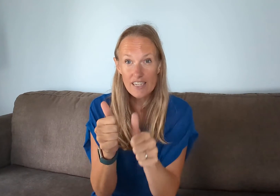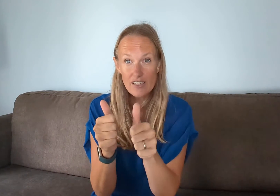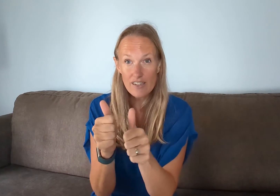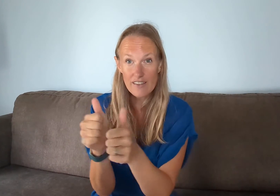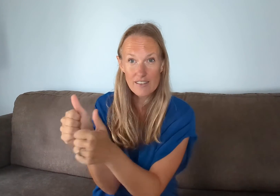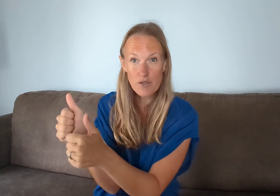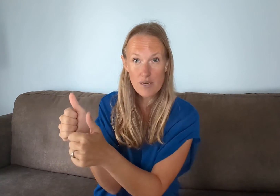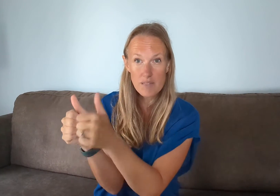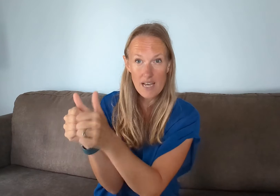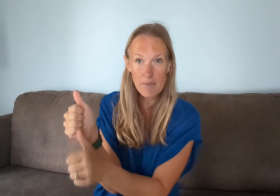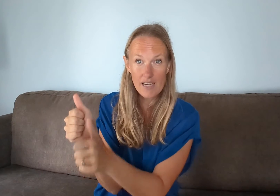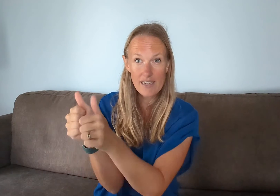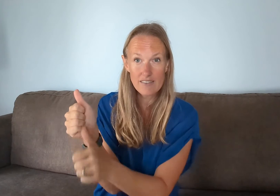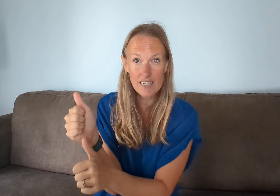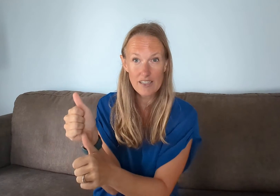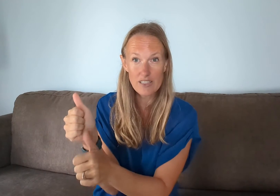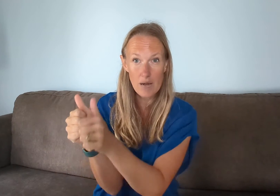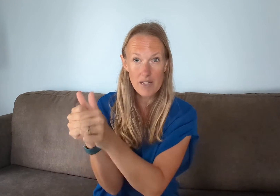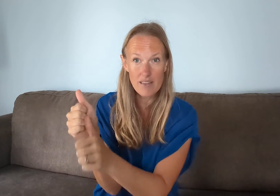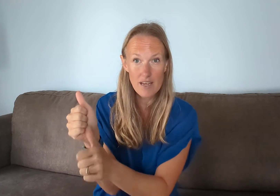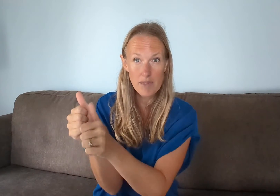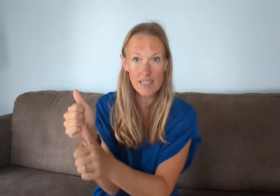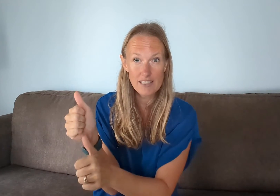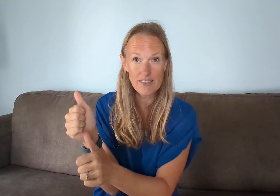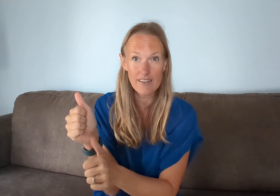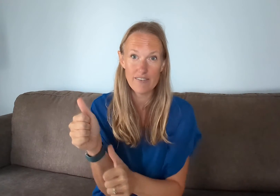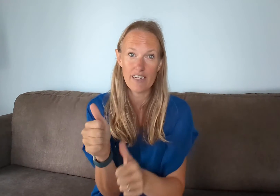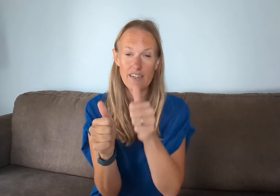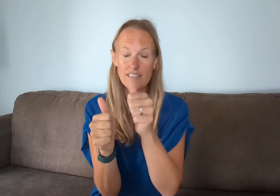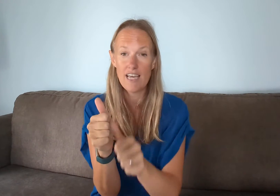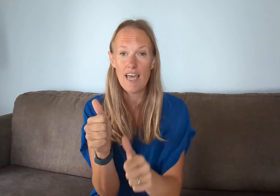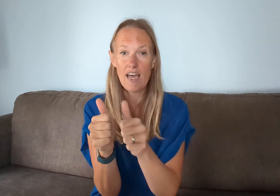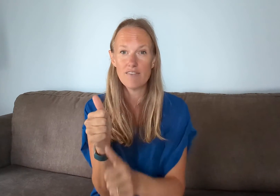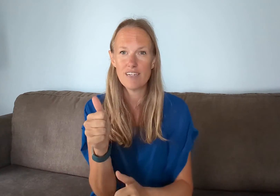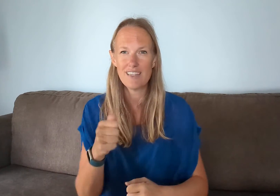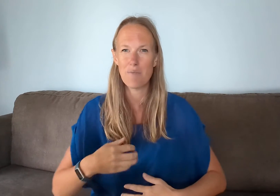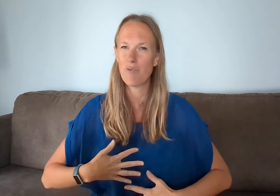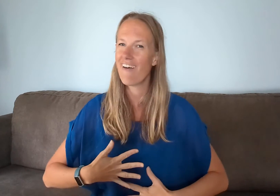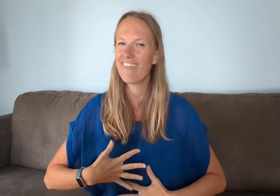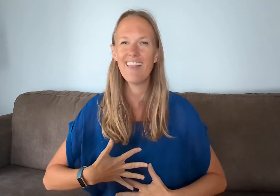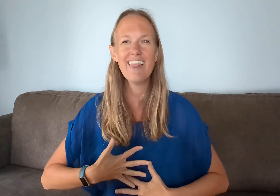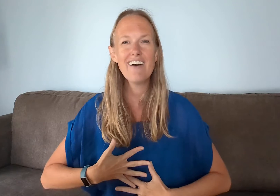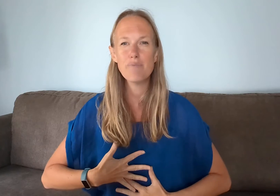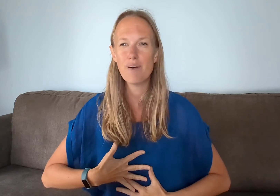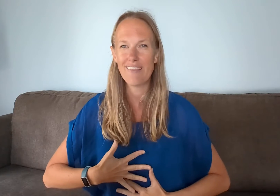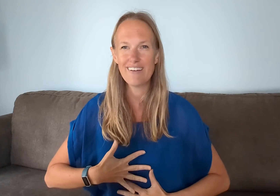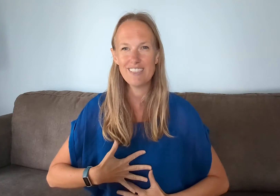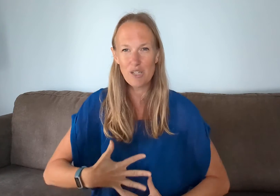take your 2 thumbs up and kind of take your dominant thumb against your other fingers. And then breath. I love breath. You're going to show